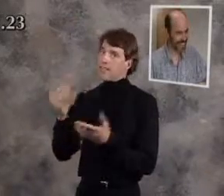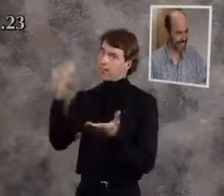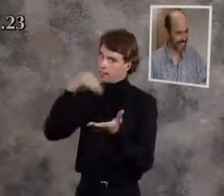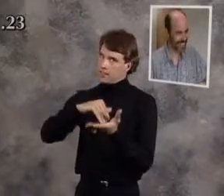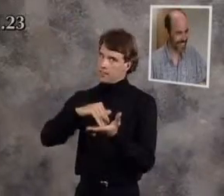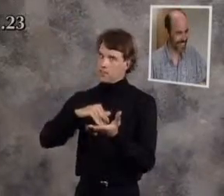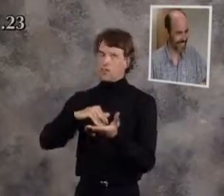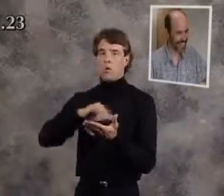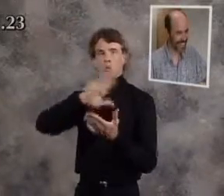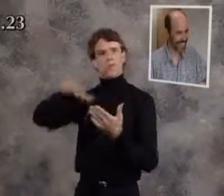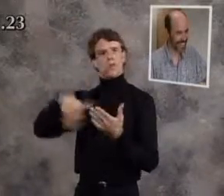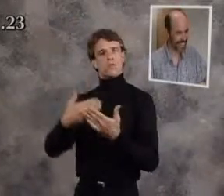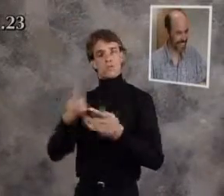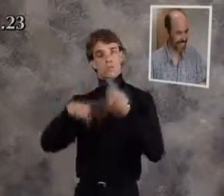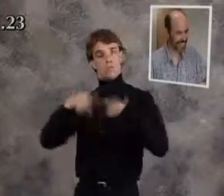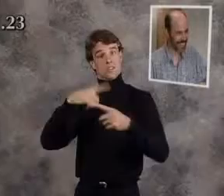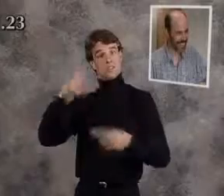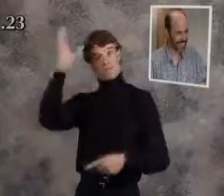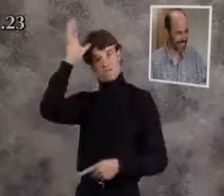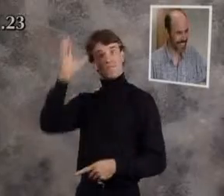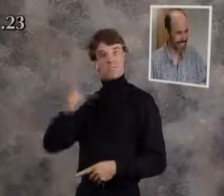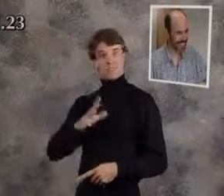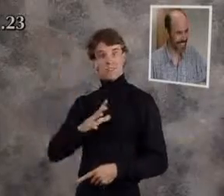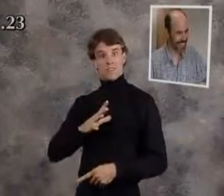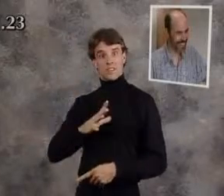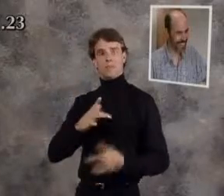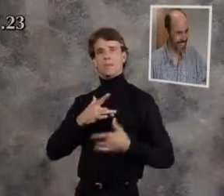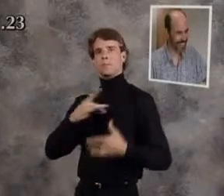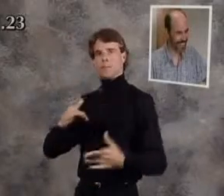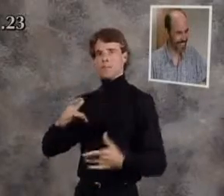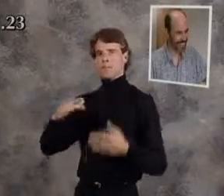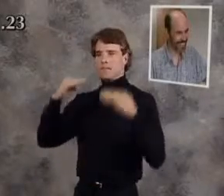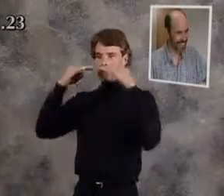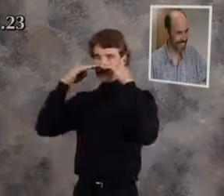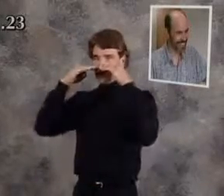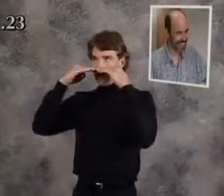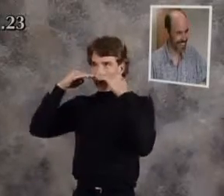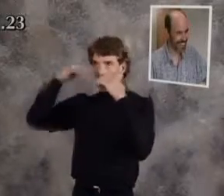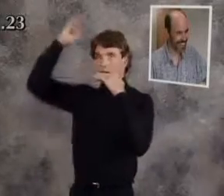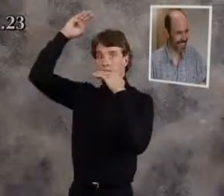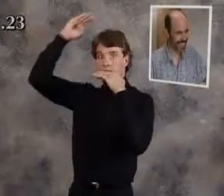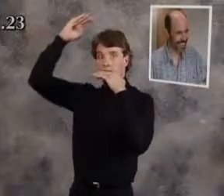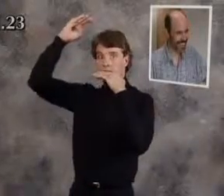ASL tends to place masculine signs on or around the forehead.